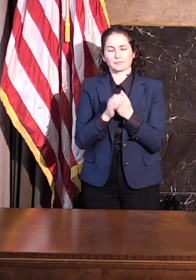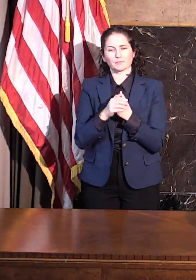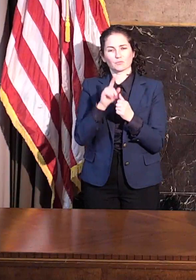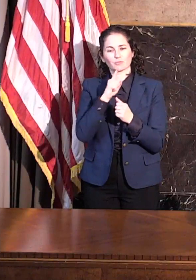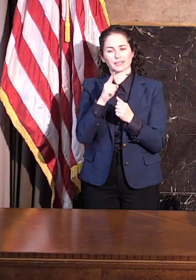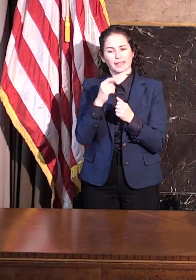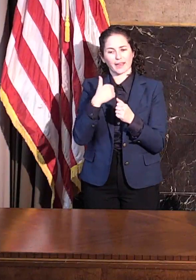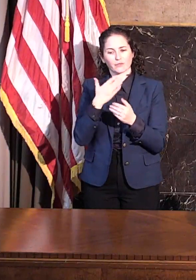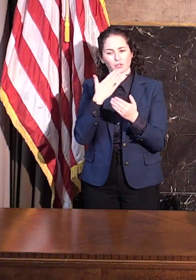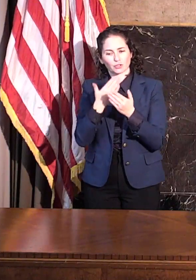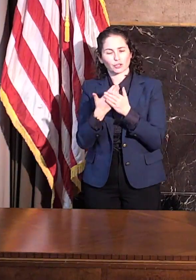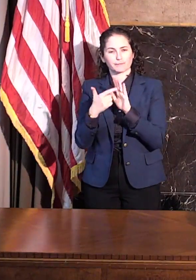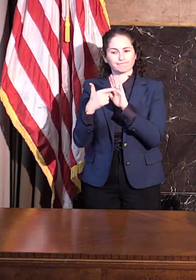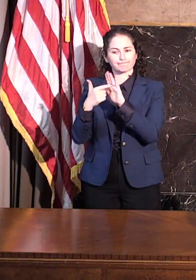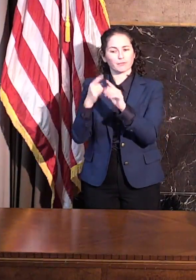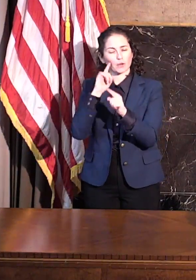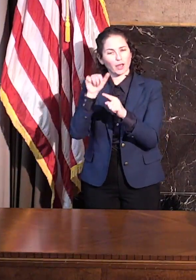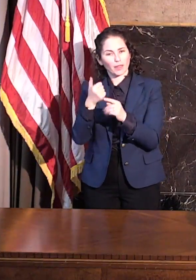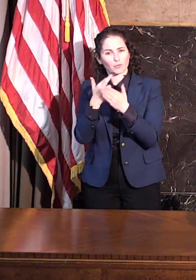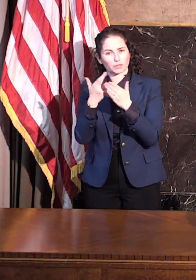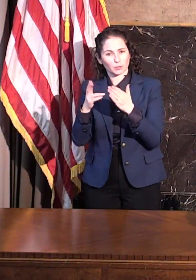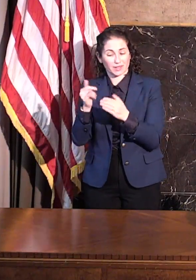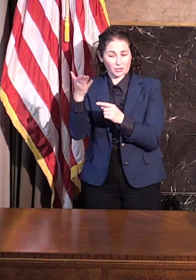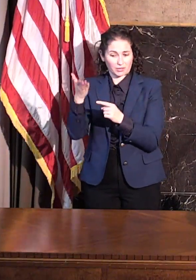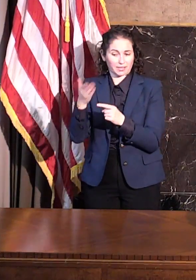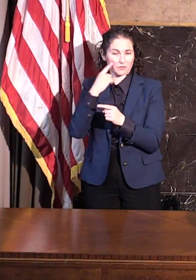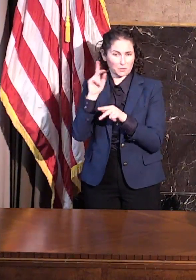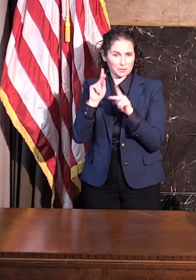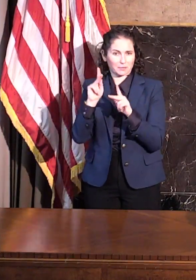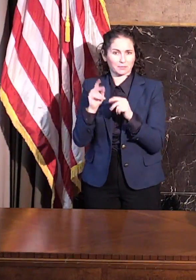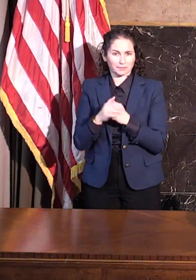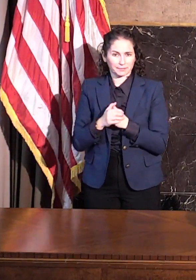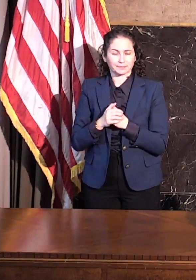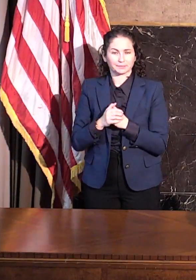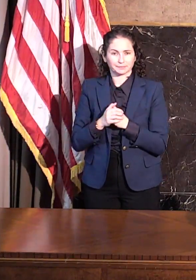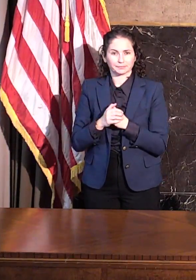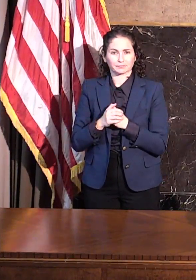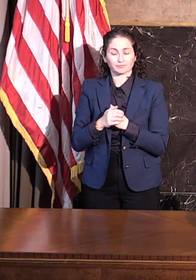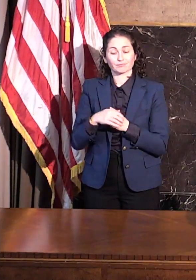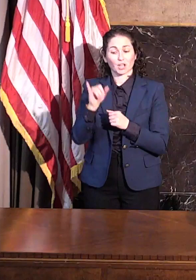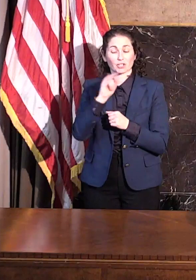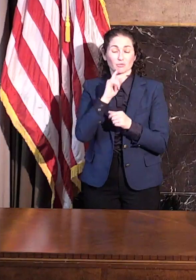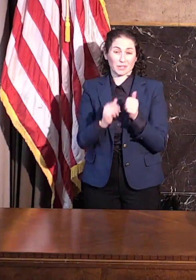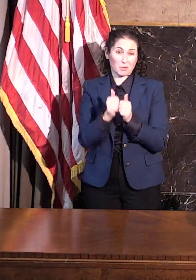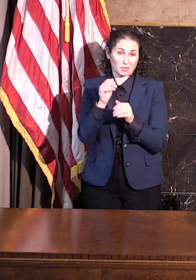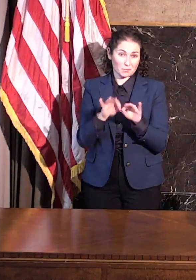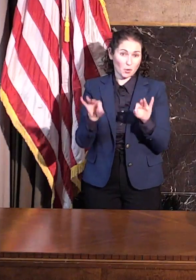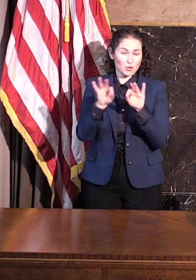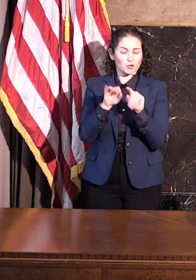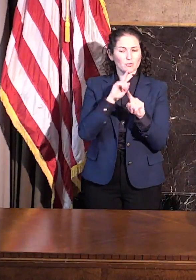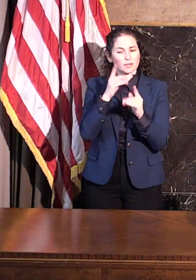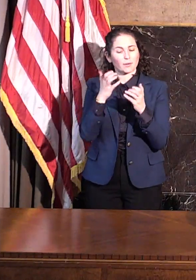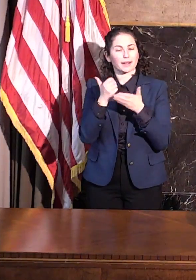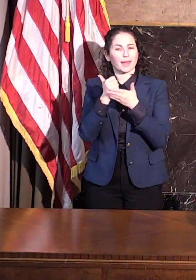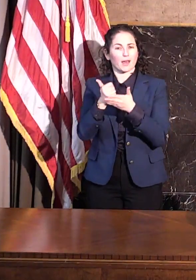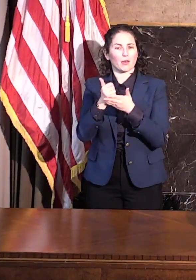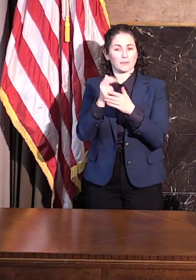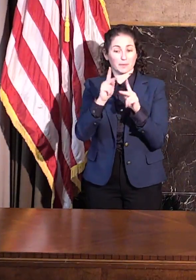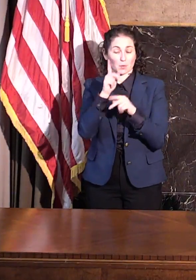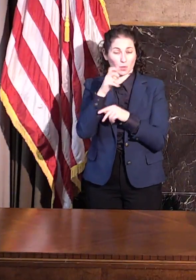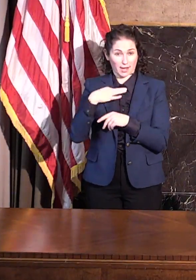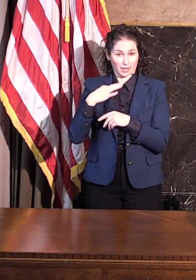to those questions, to amplify the really great support that already exists in communities and leverage those resources to the